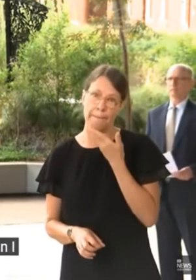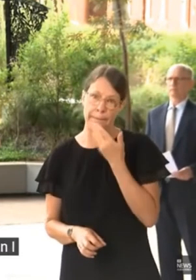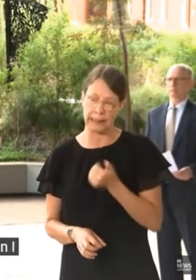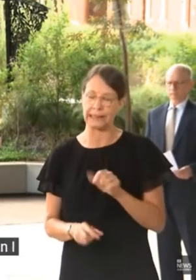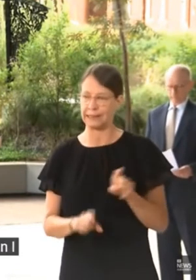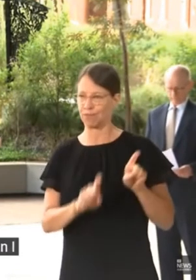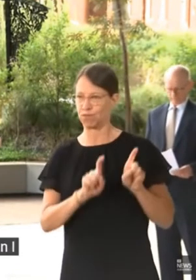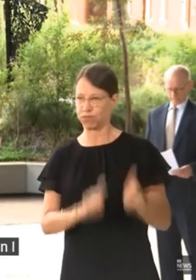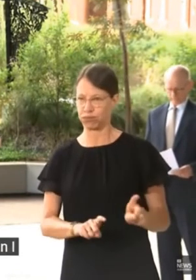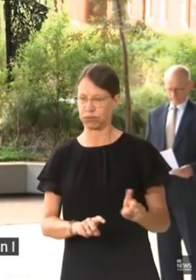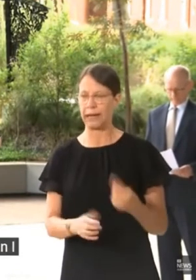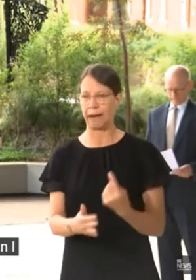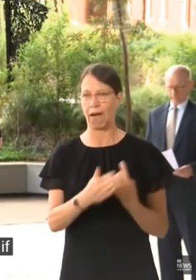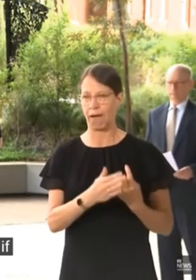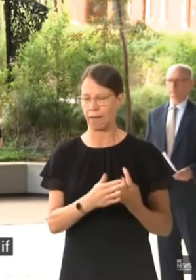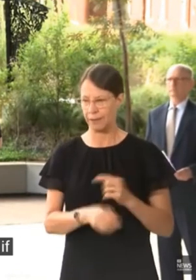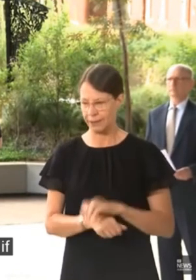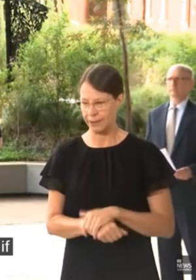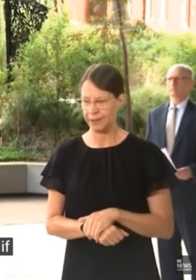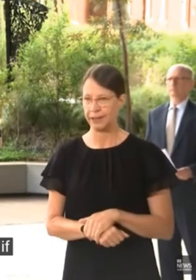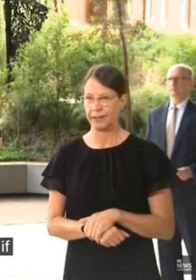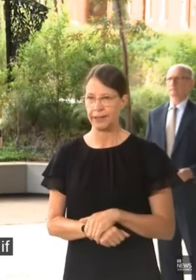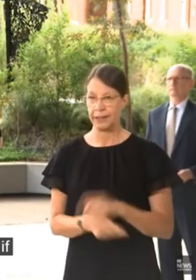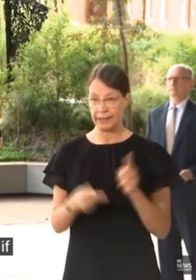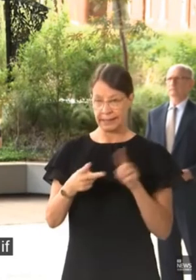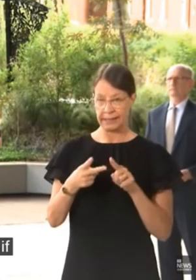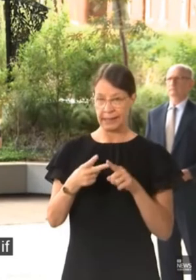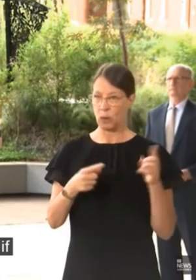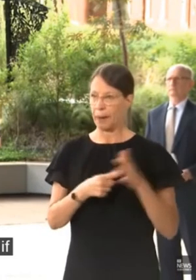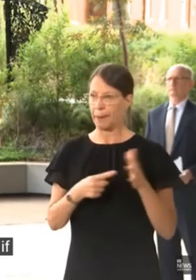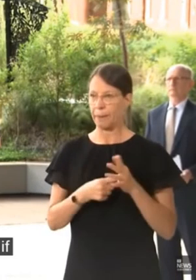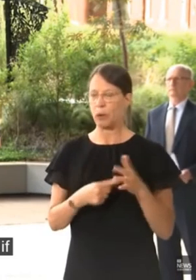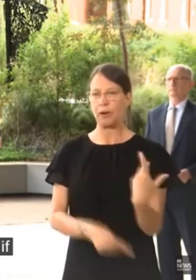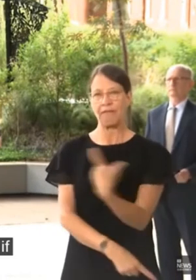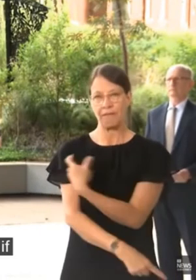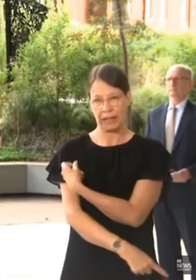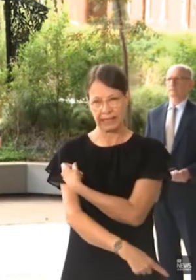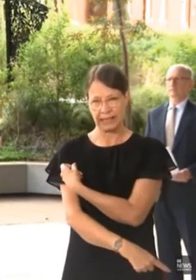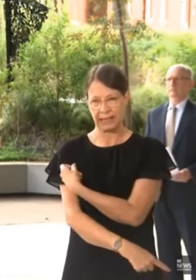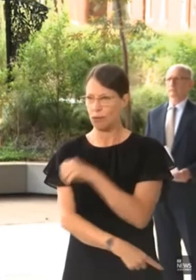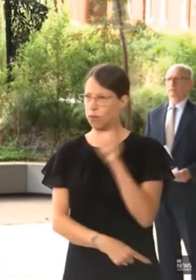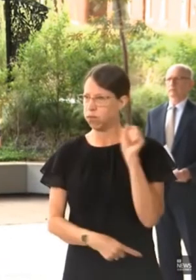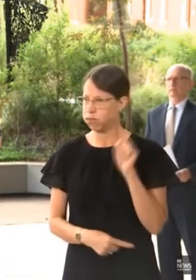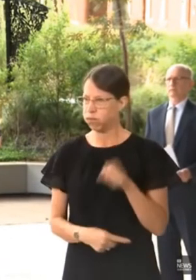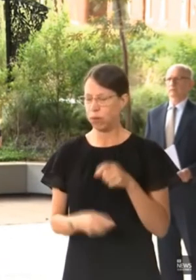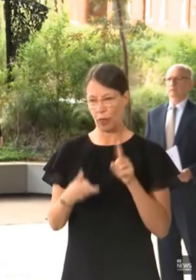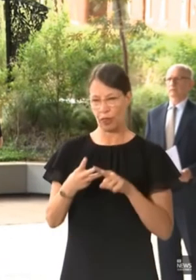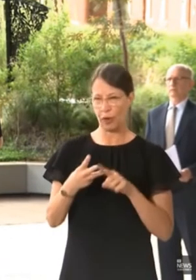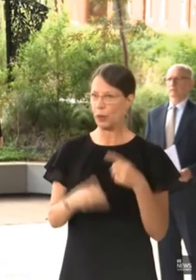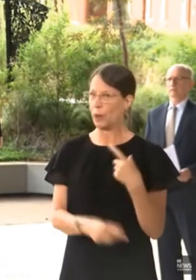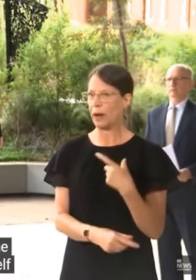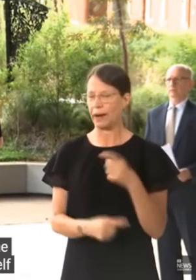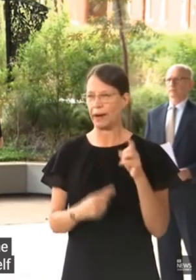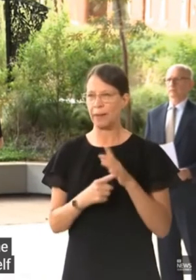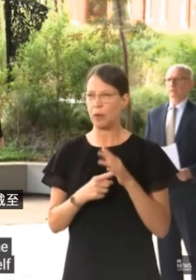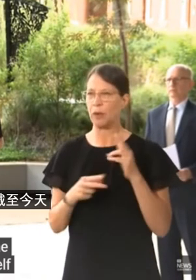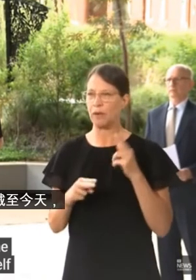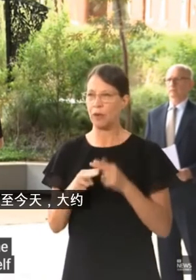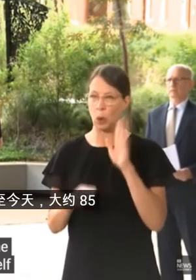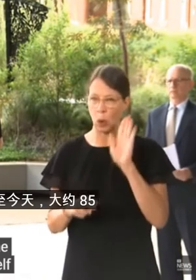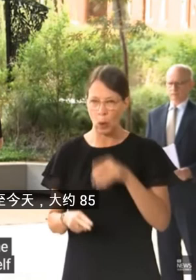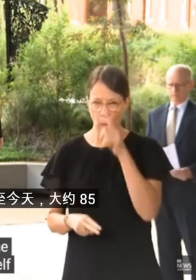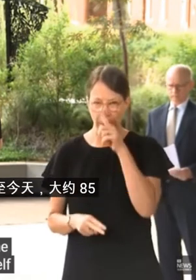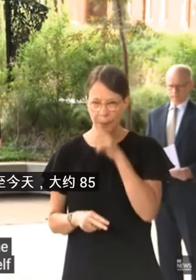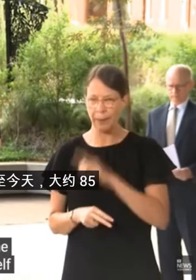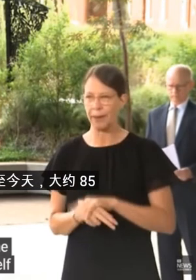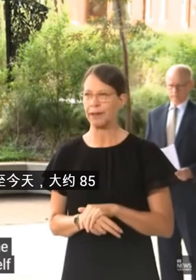you are self-isolating. Secondly, vaccination. We've heard again today how important booster shots are for everyone in the community.